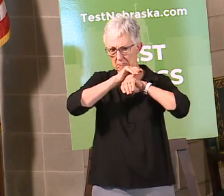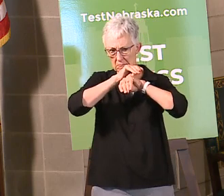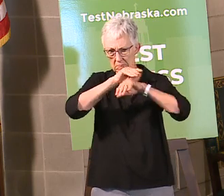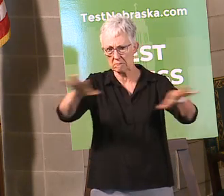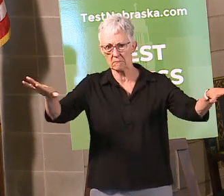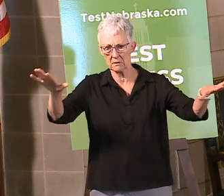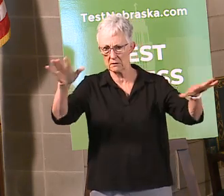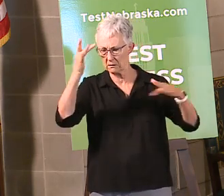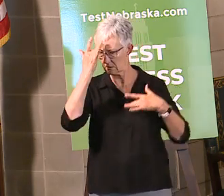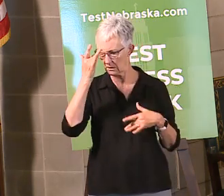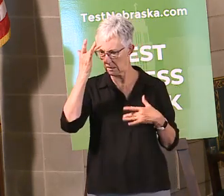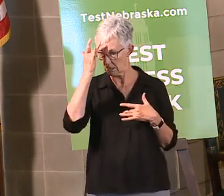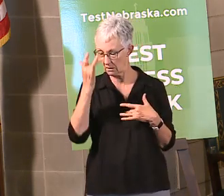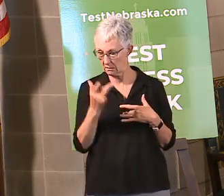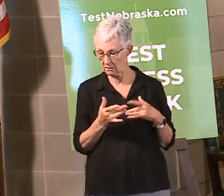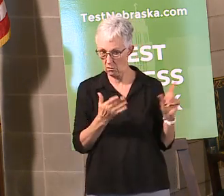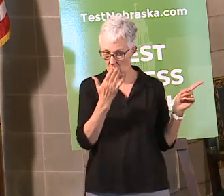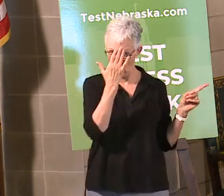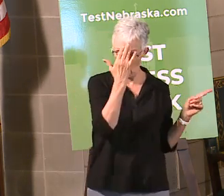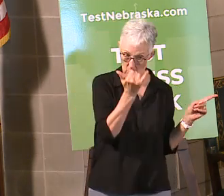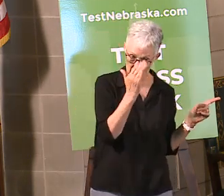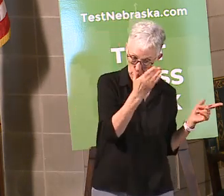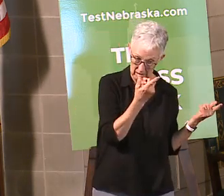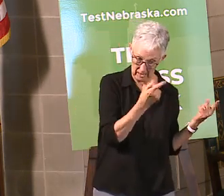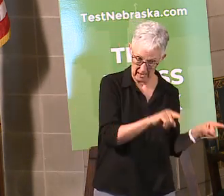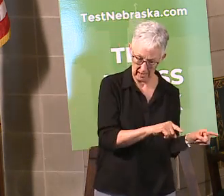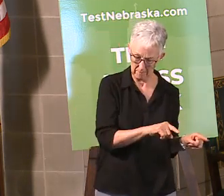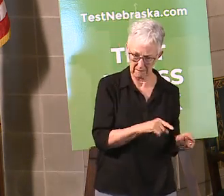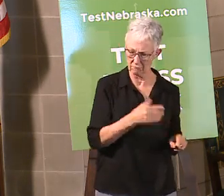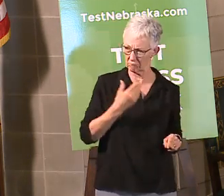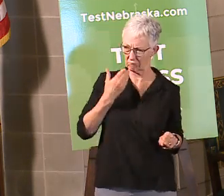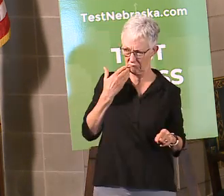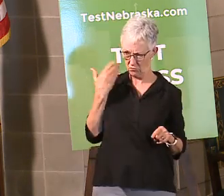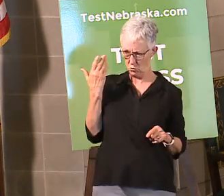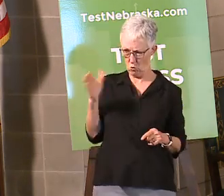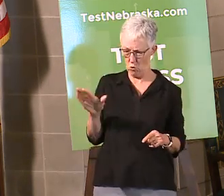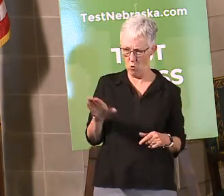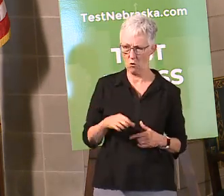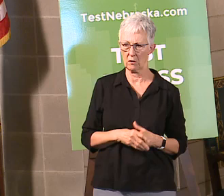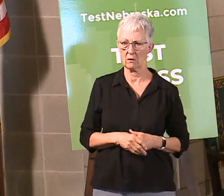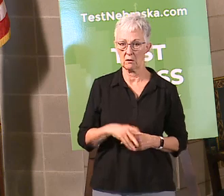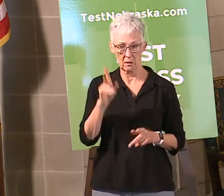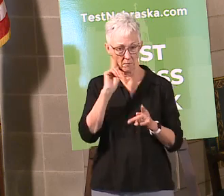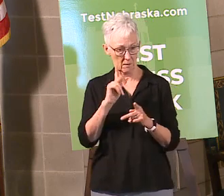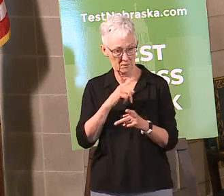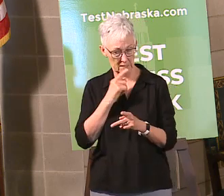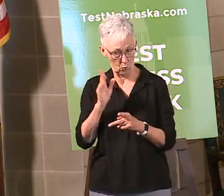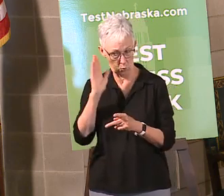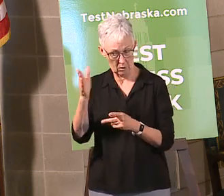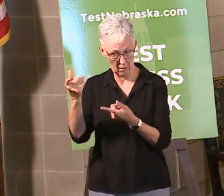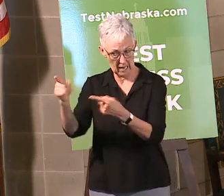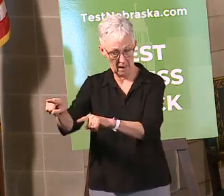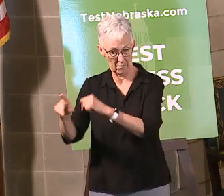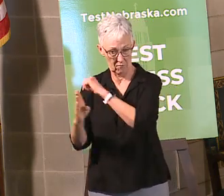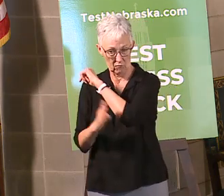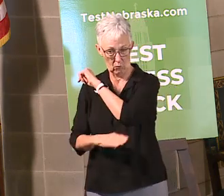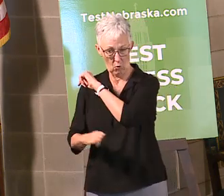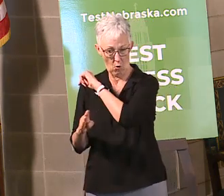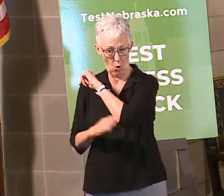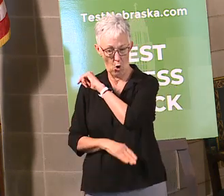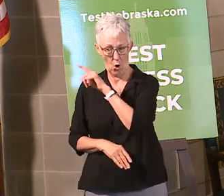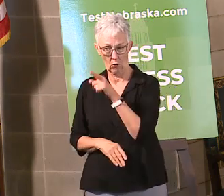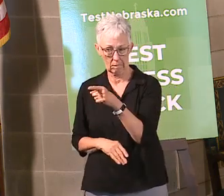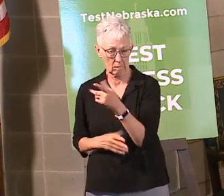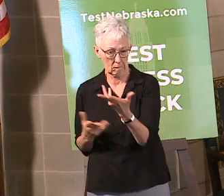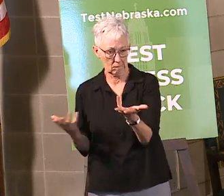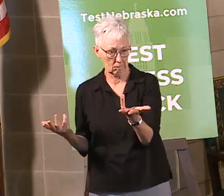occur. If it is it going to be, for example, people have talked about in the fall, but what's that related to? So we'd really have to look at